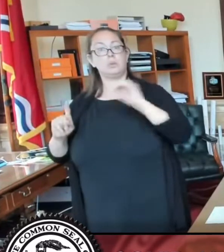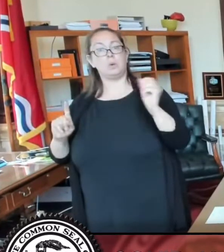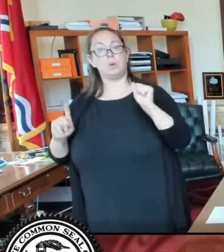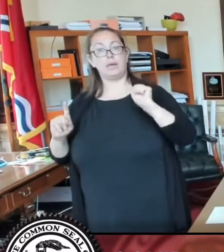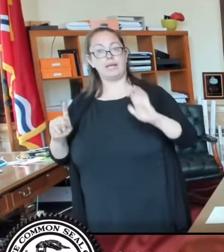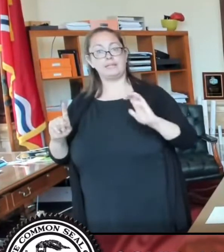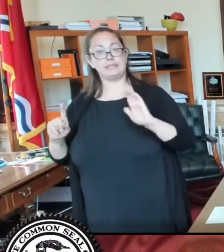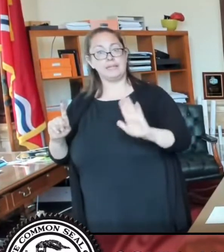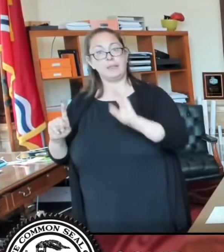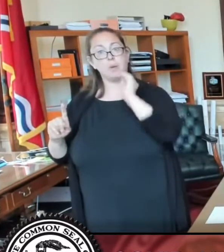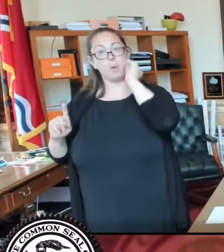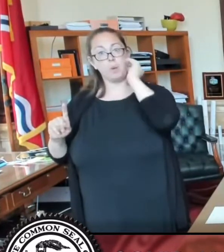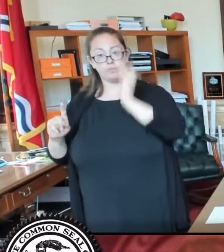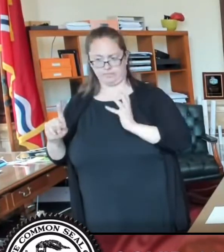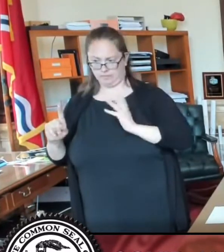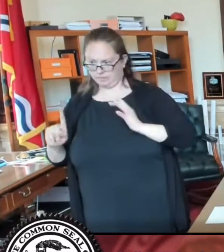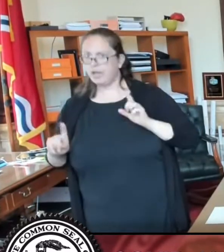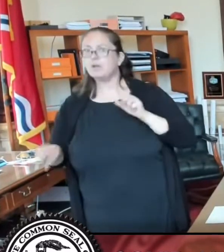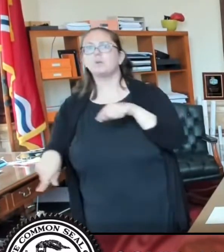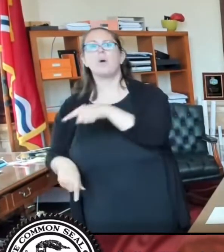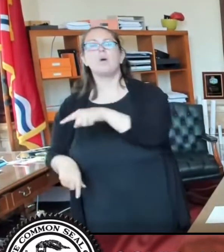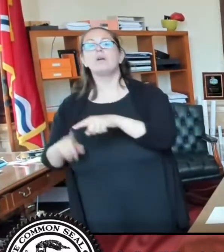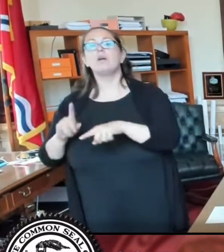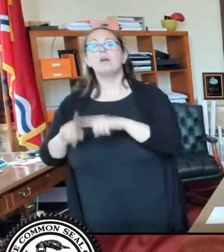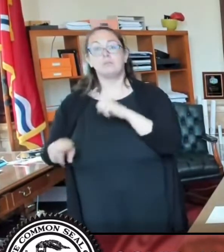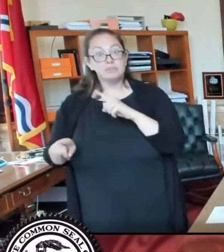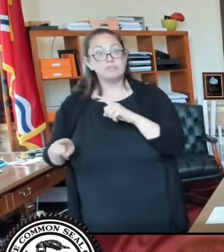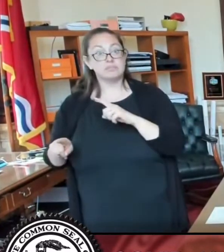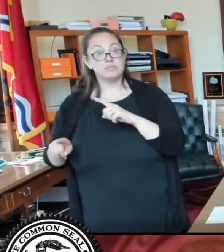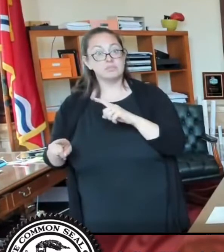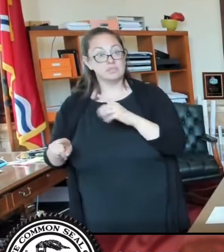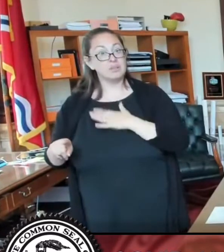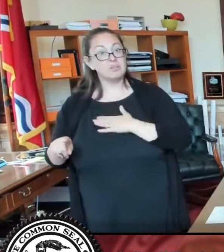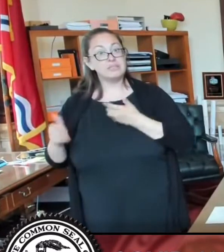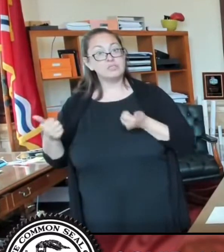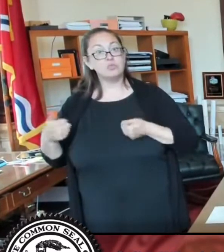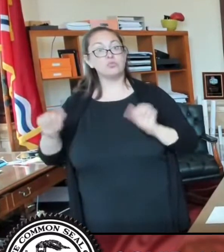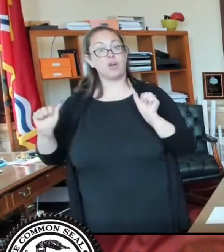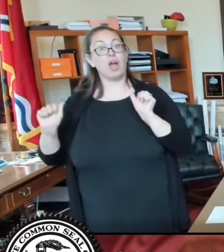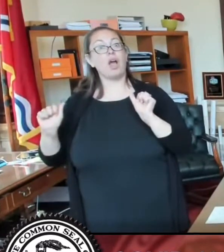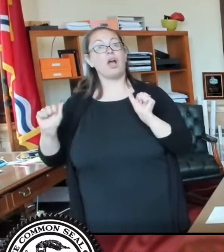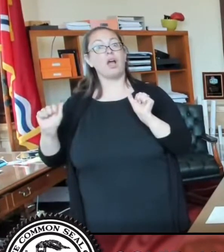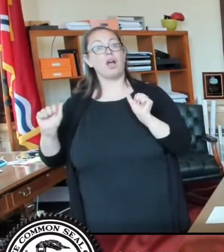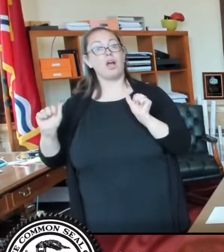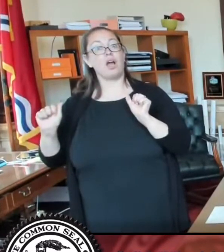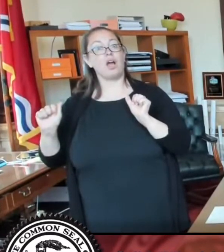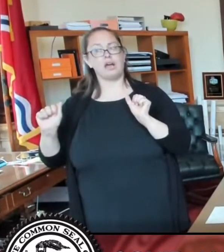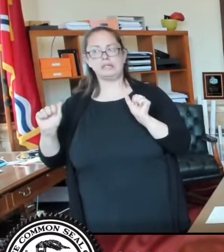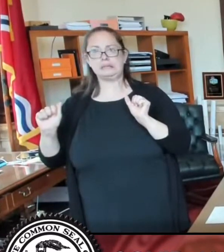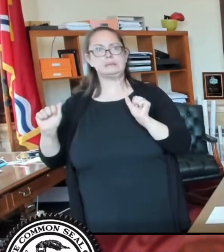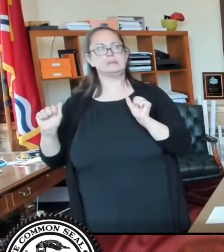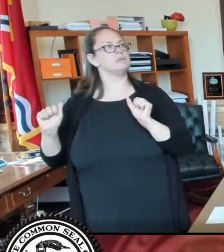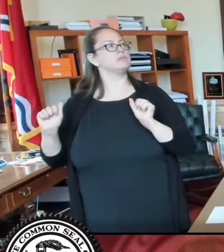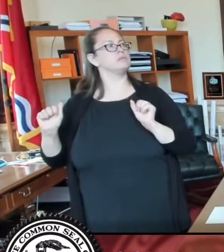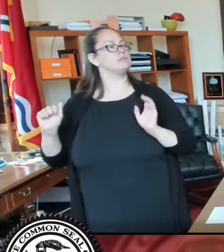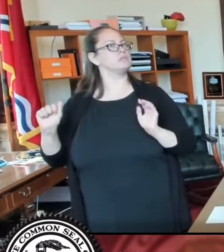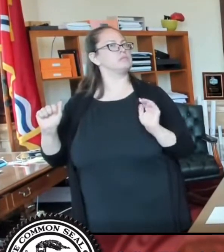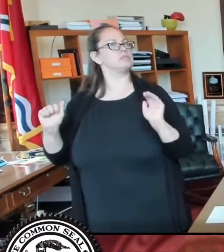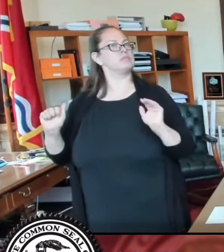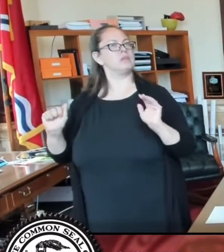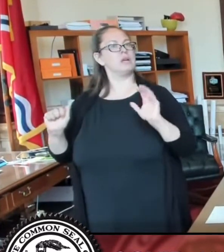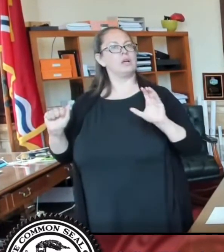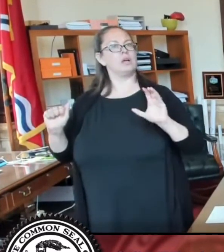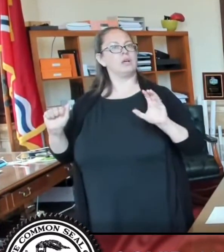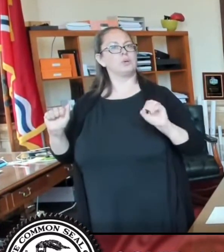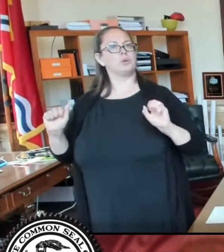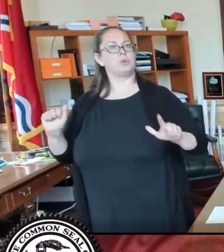house. But if that is the case, please try to get in touch with